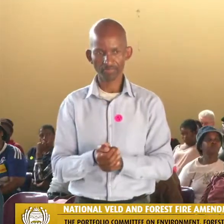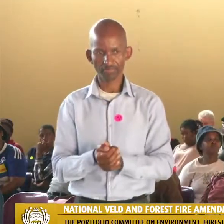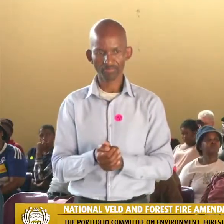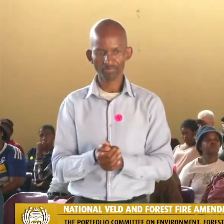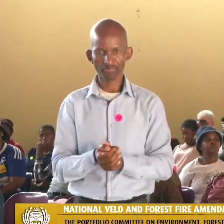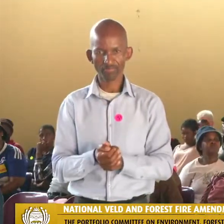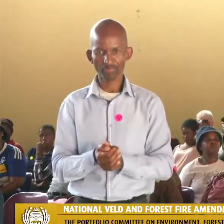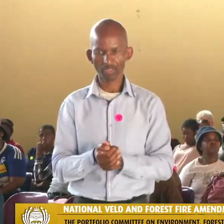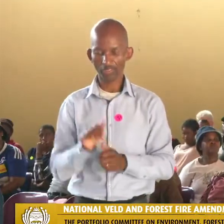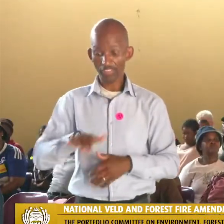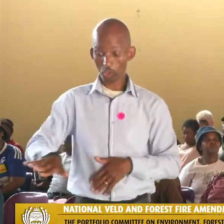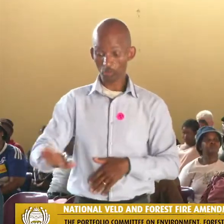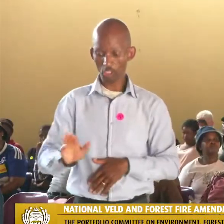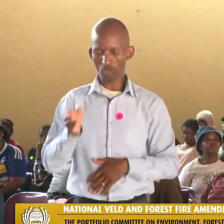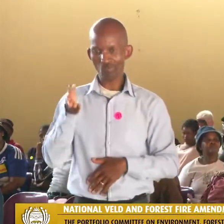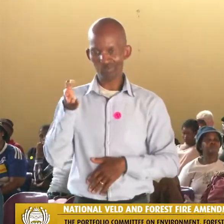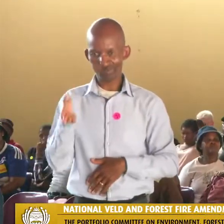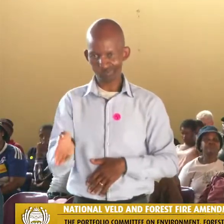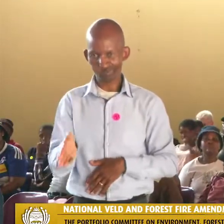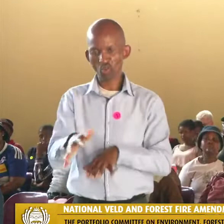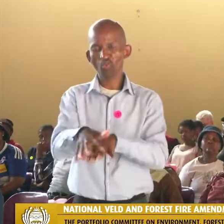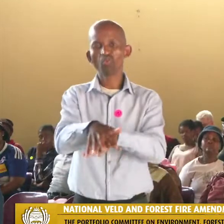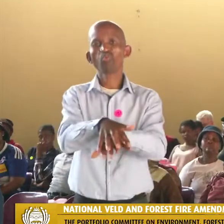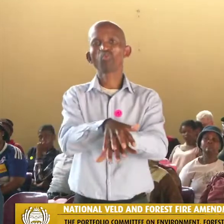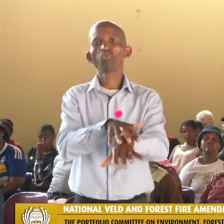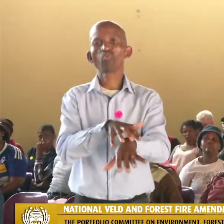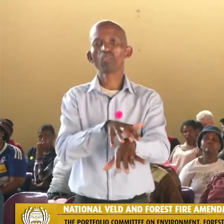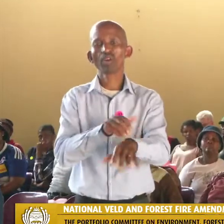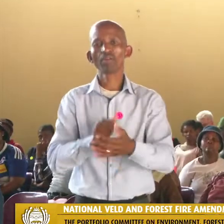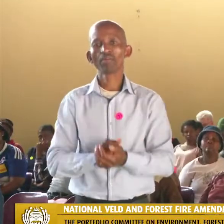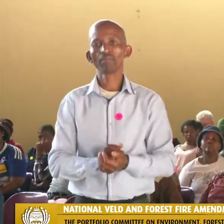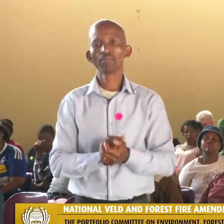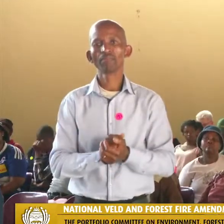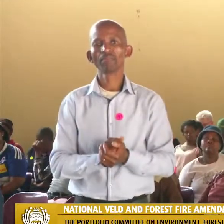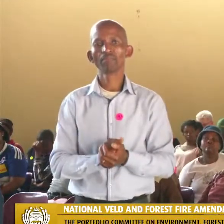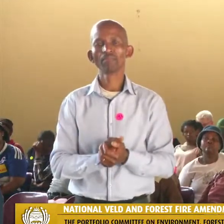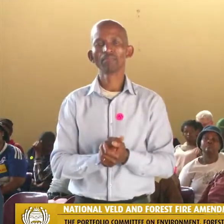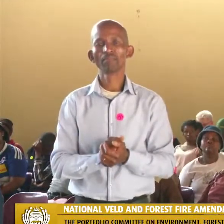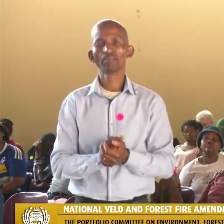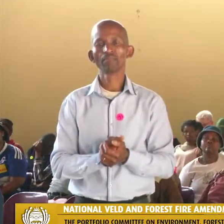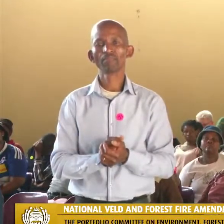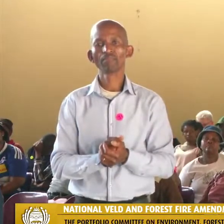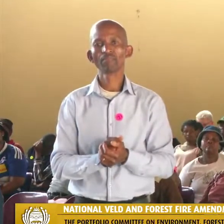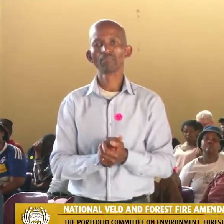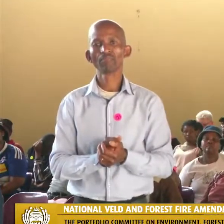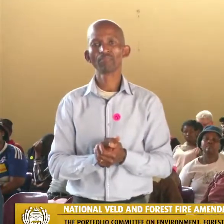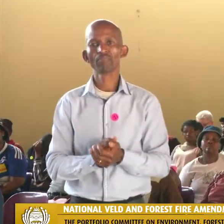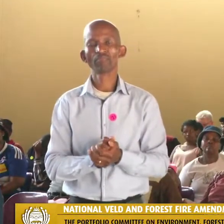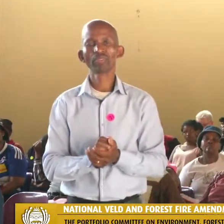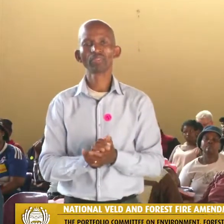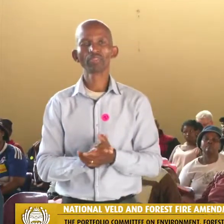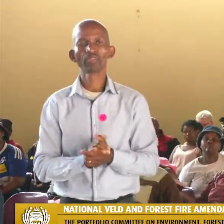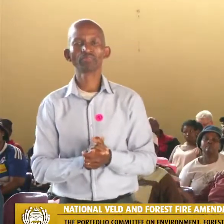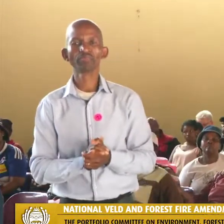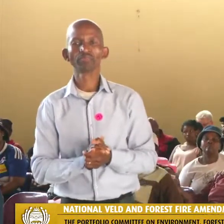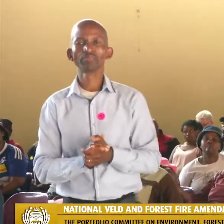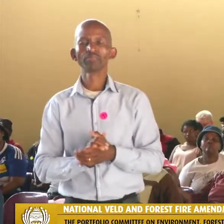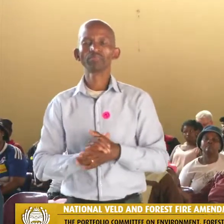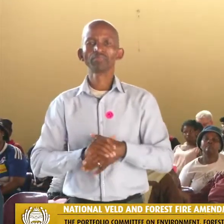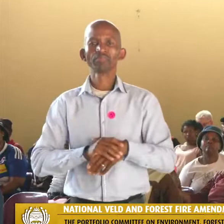ka di-space tsa ho lema. I was listening all the speakers here, they were speaking about the land and the